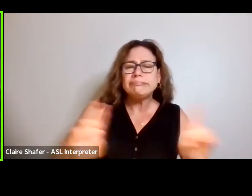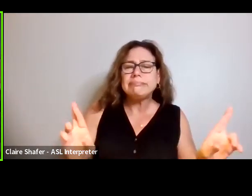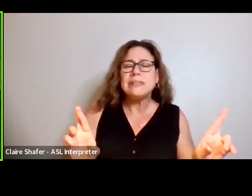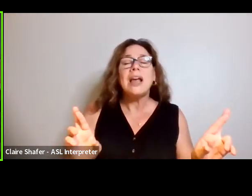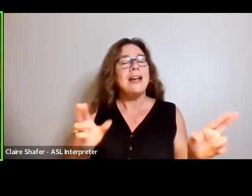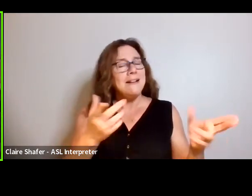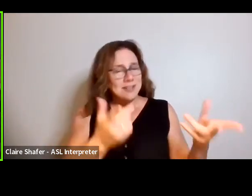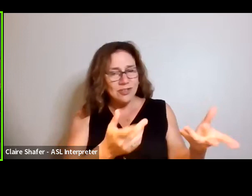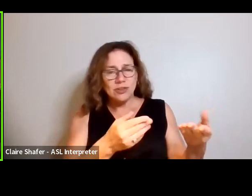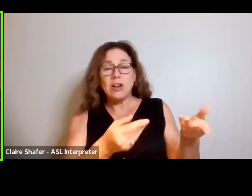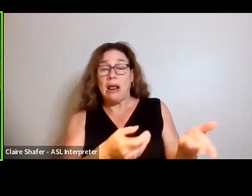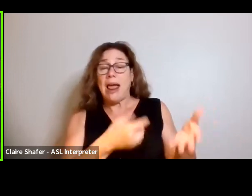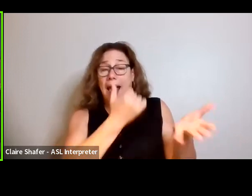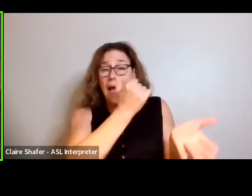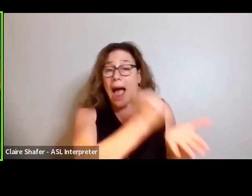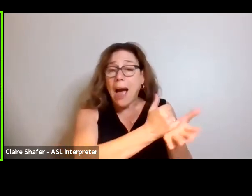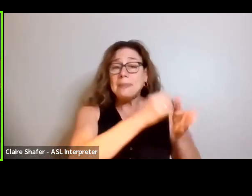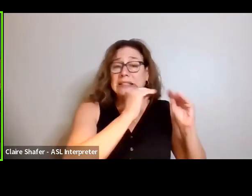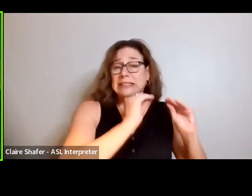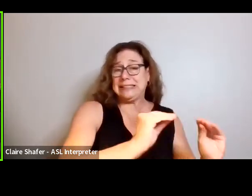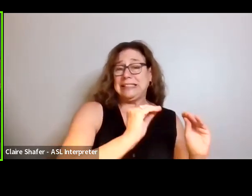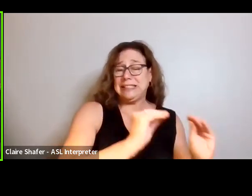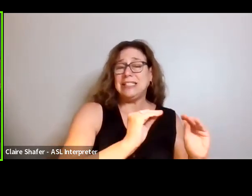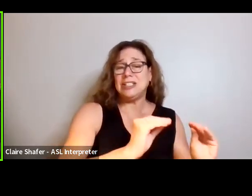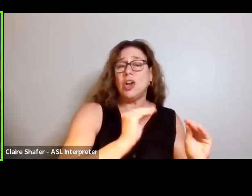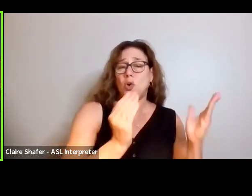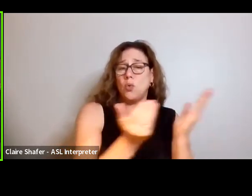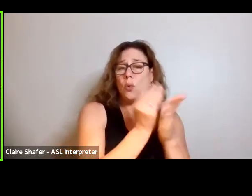Becky did it, she left it for us.